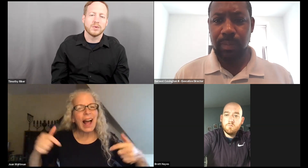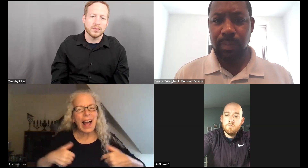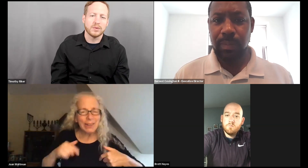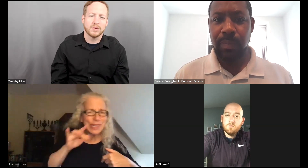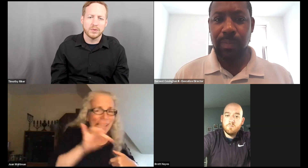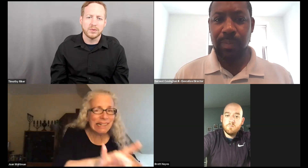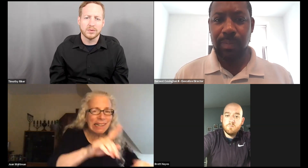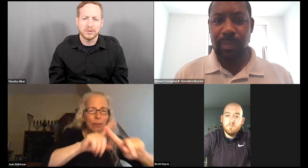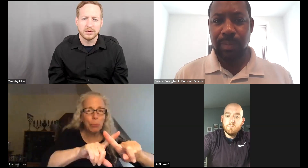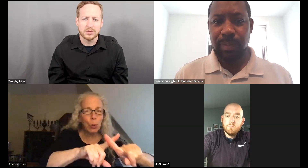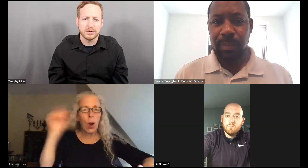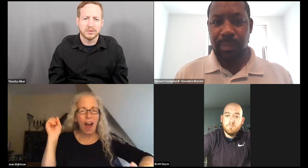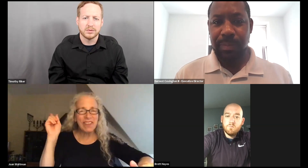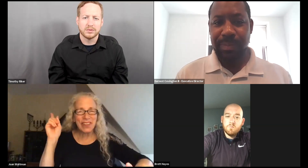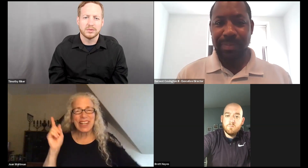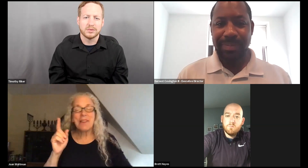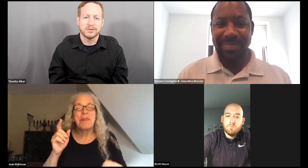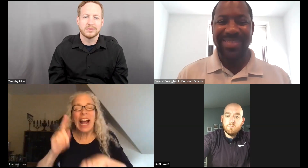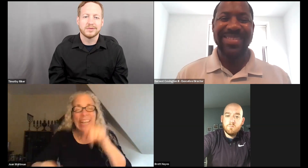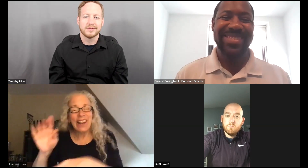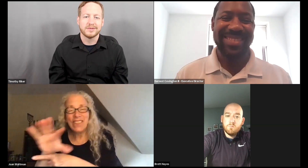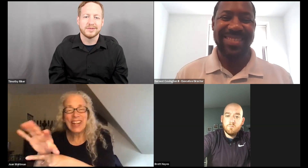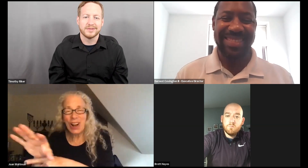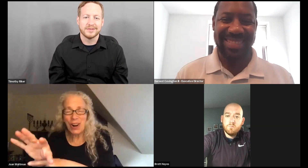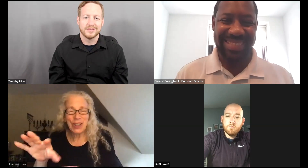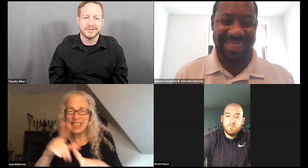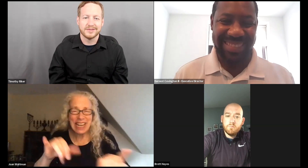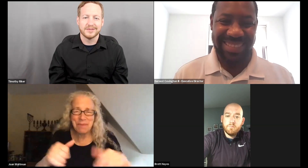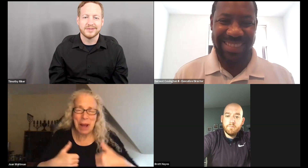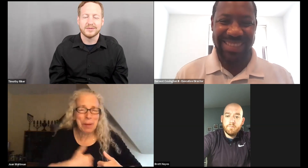myself. So 1 for 2.